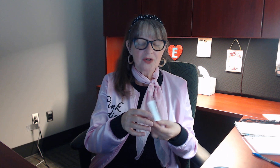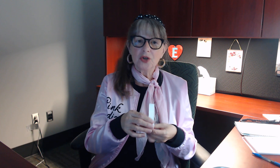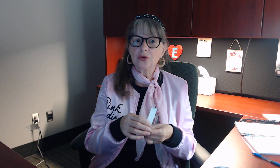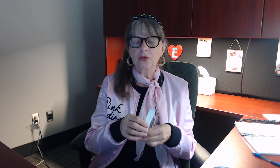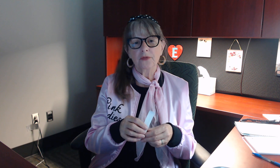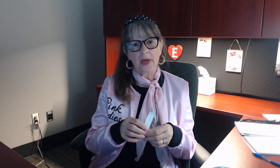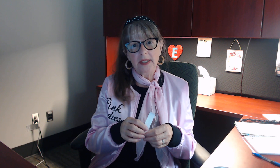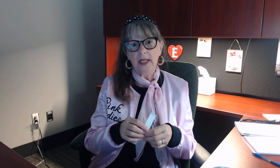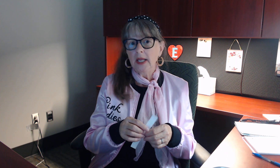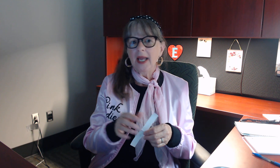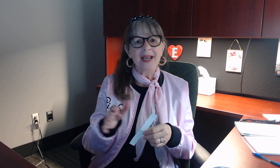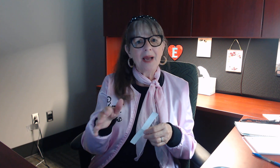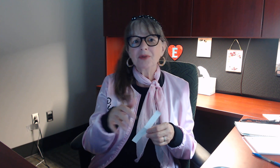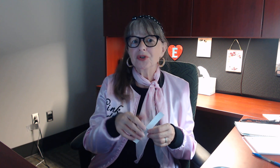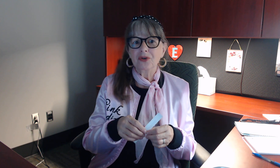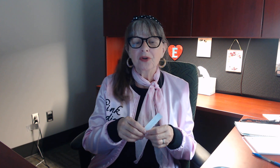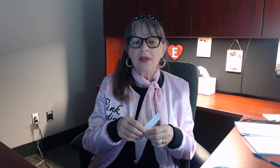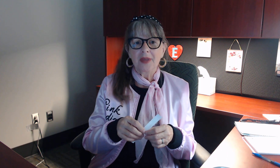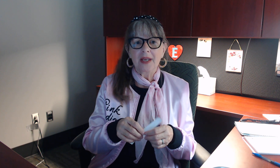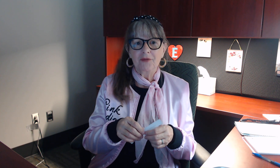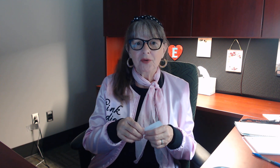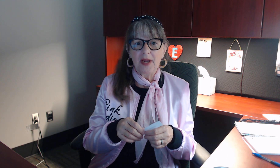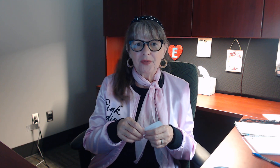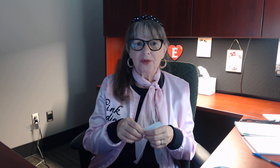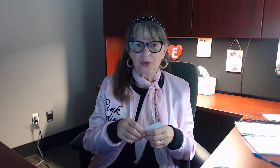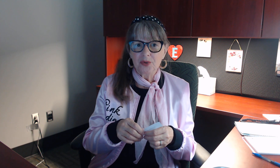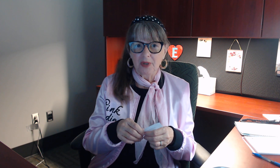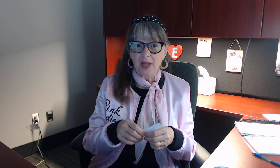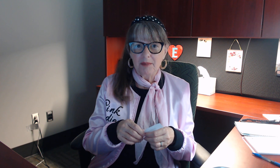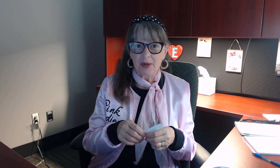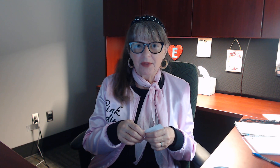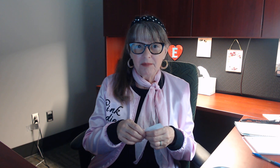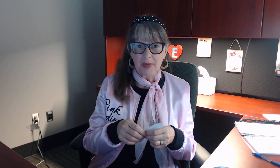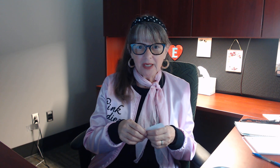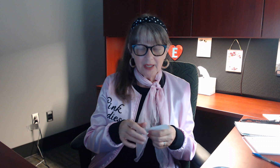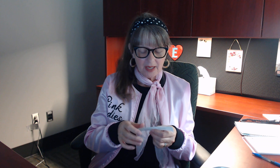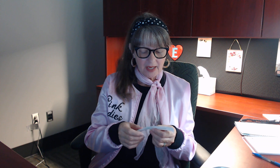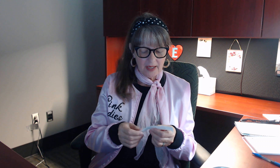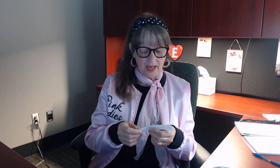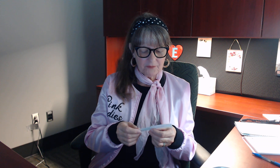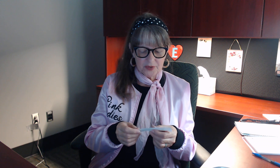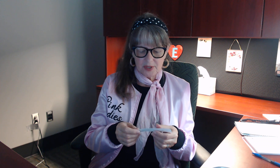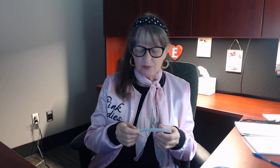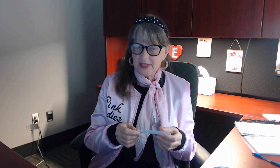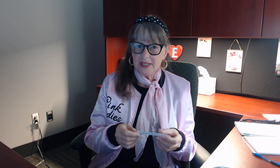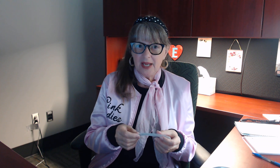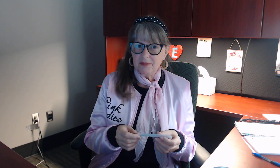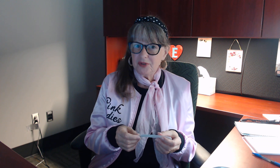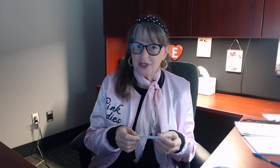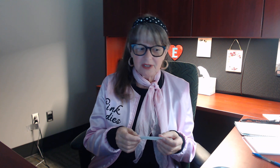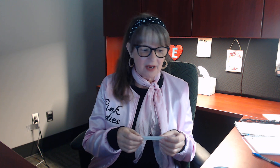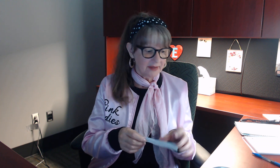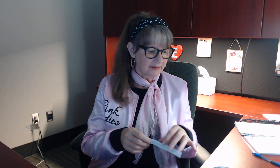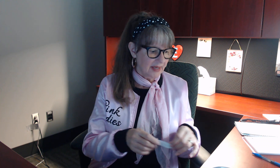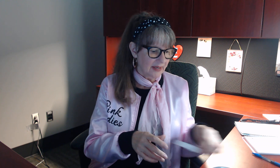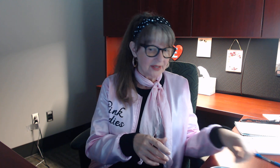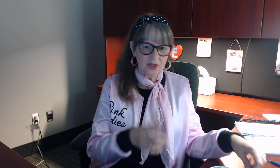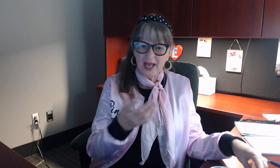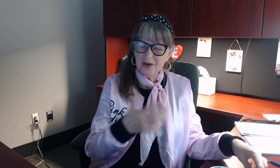Gestures are fun, and I'm sure that if you're out there, you're doing a lot better than me. For some reason, I'm just not as good. I don't want to do this